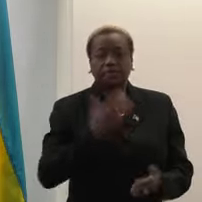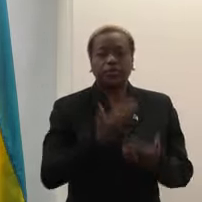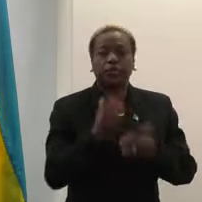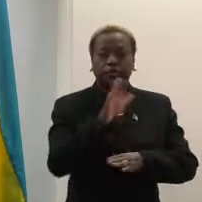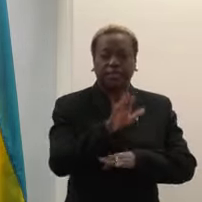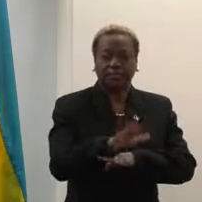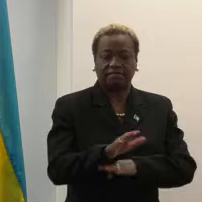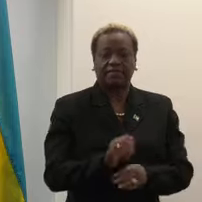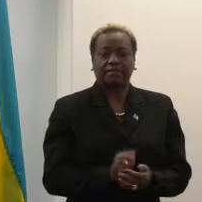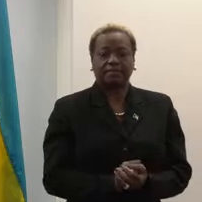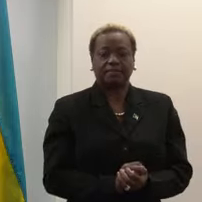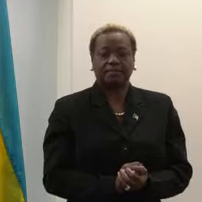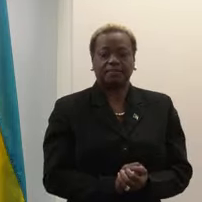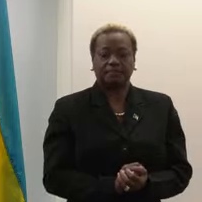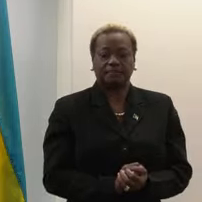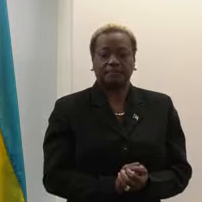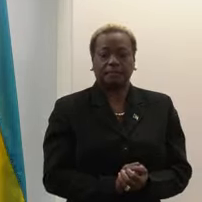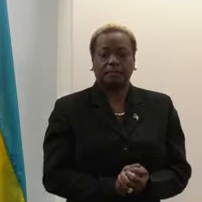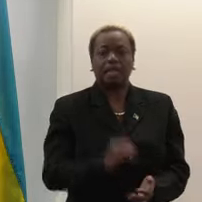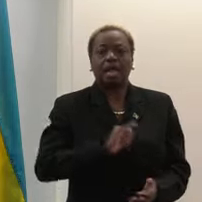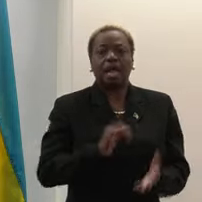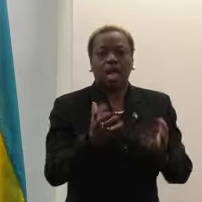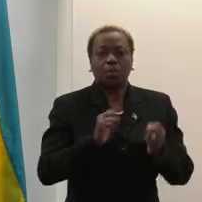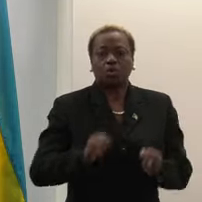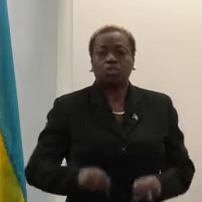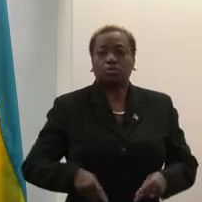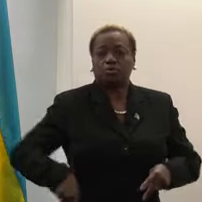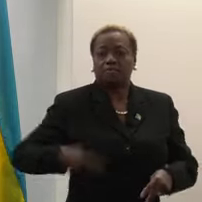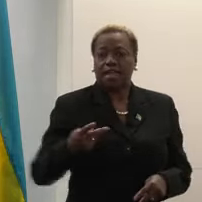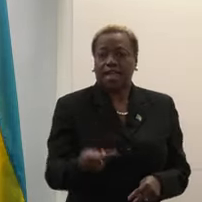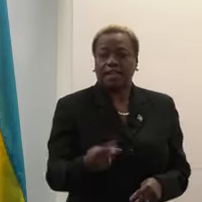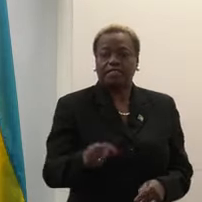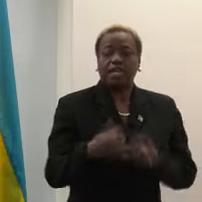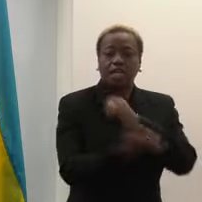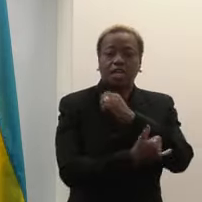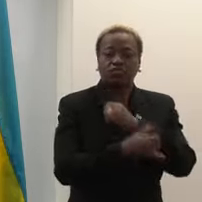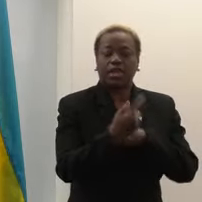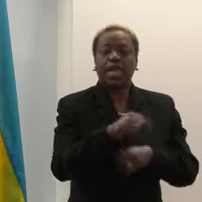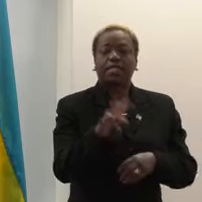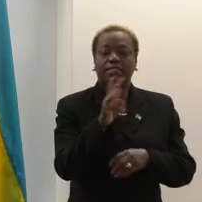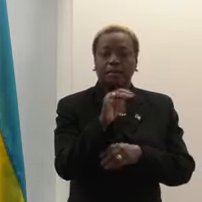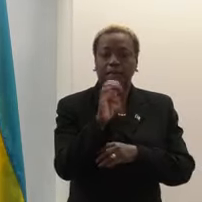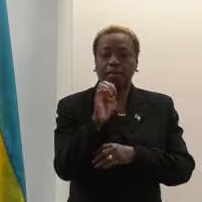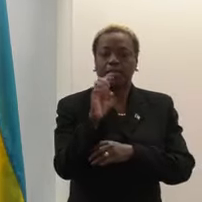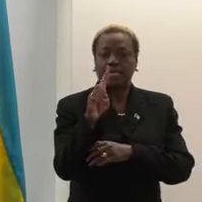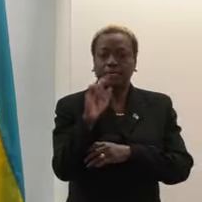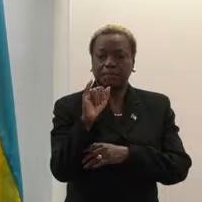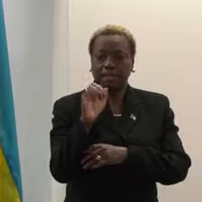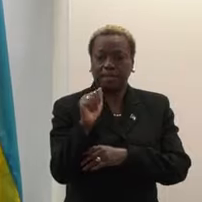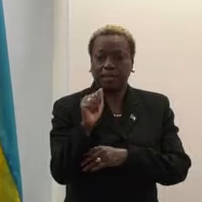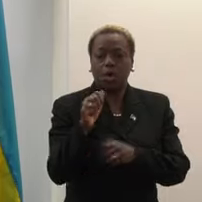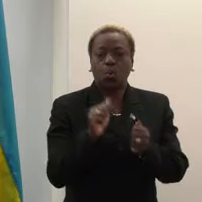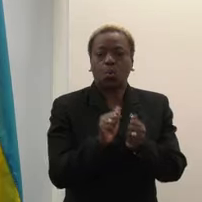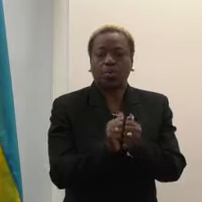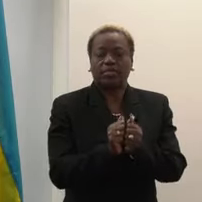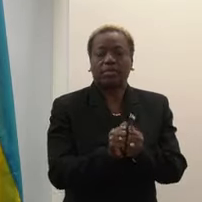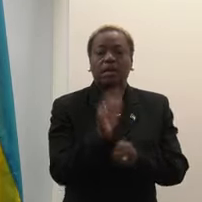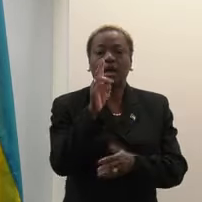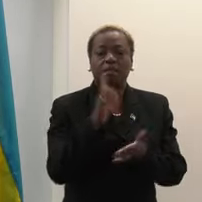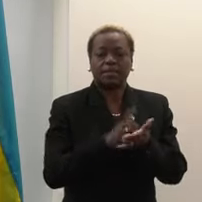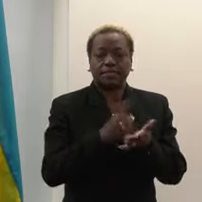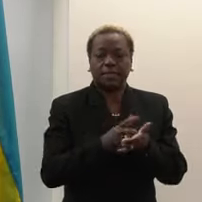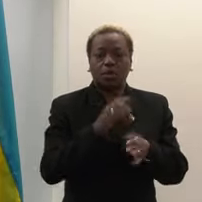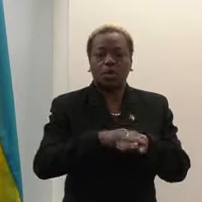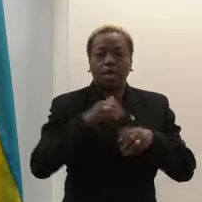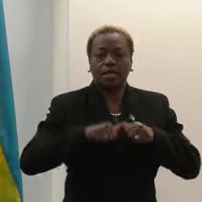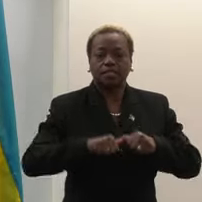evening. I want to provide the country and the media with an update on our